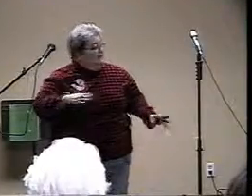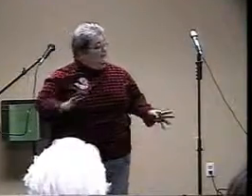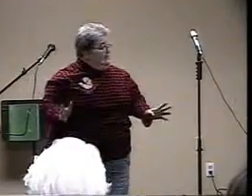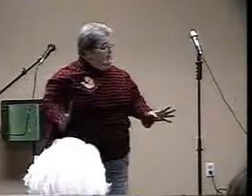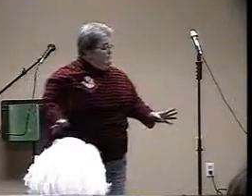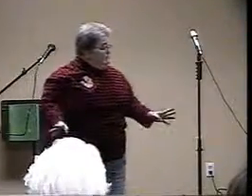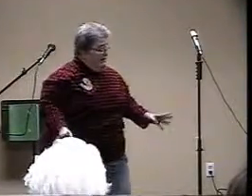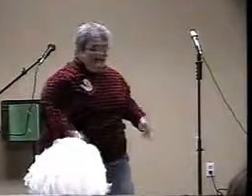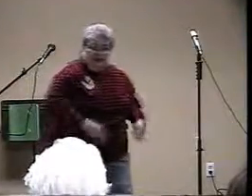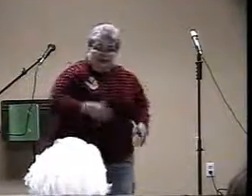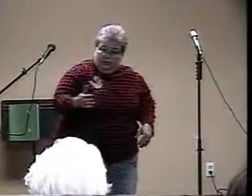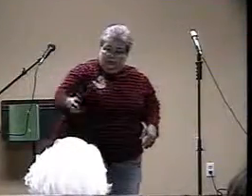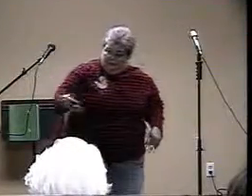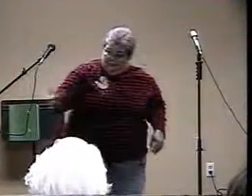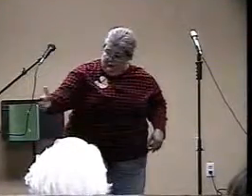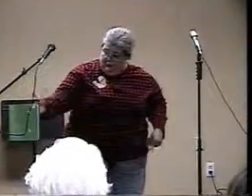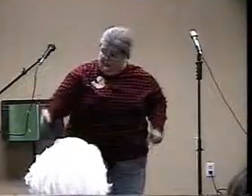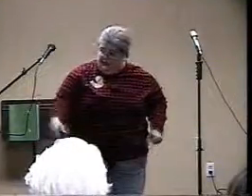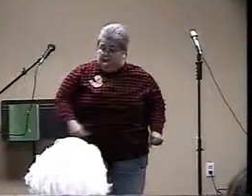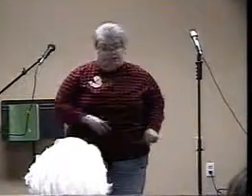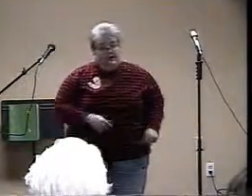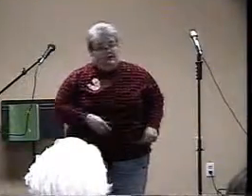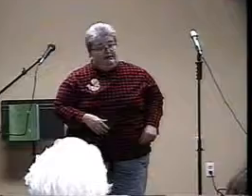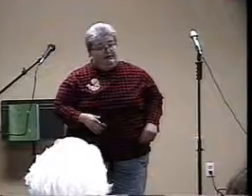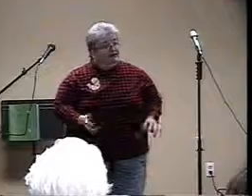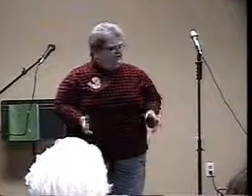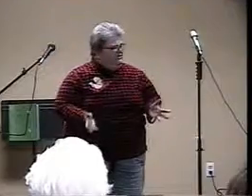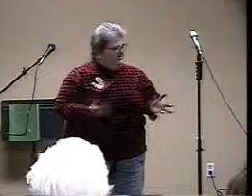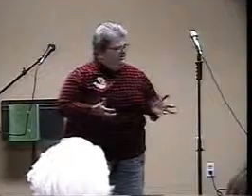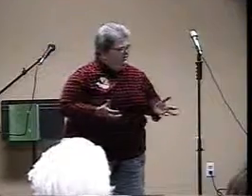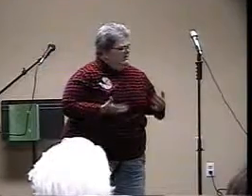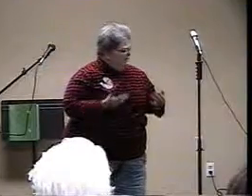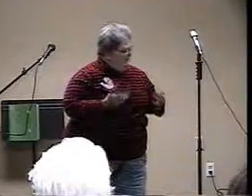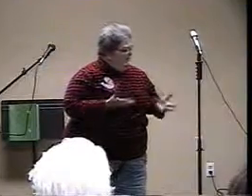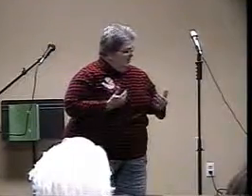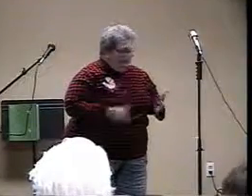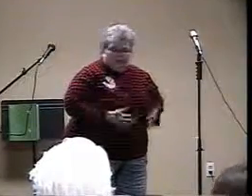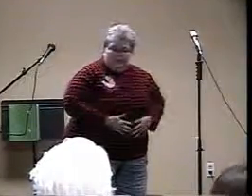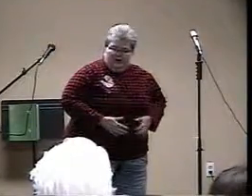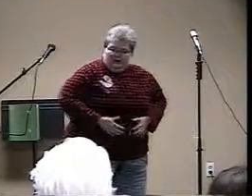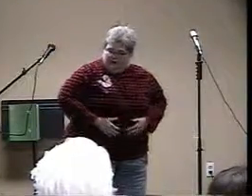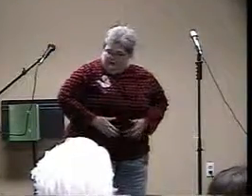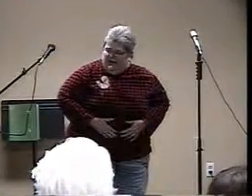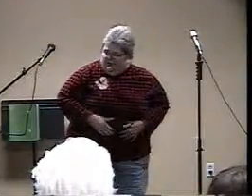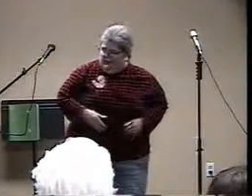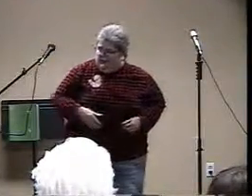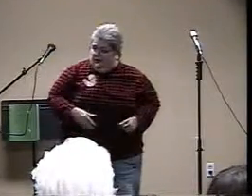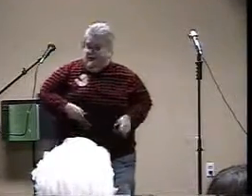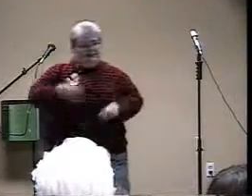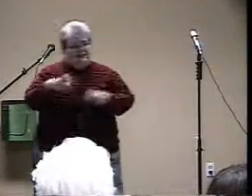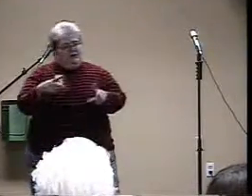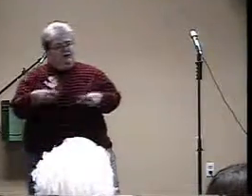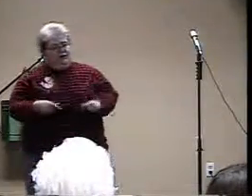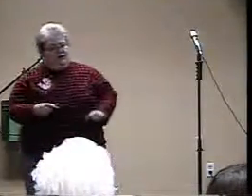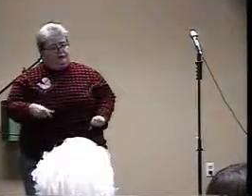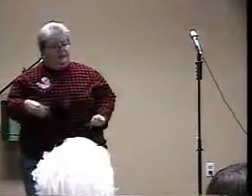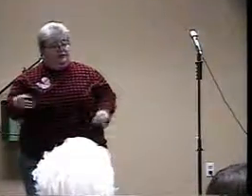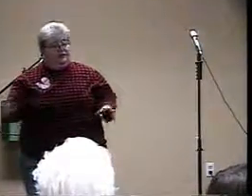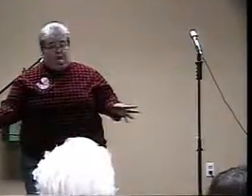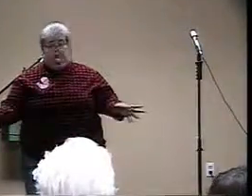he'd get off the train and he'd work for a few days for somebody just enough to get some food in his belly. And then he'd jump back on the train and tell the